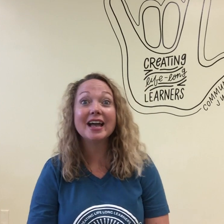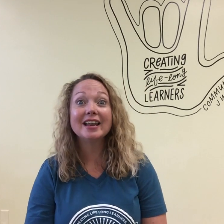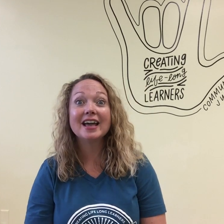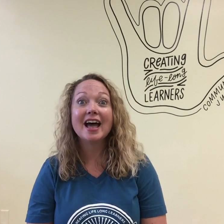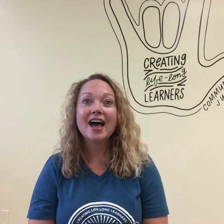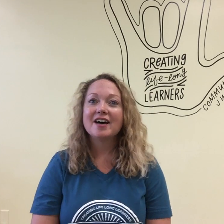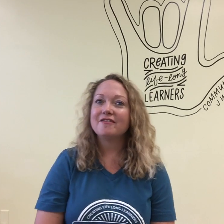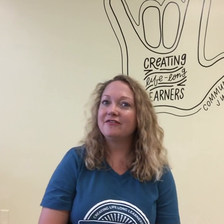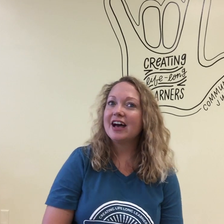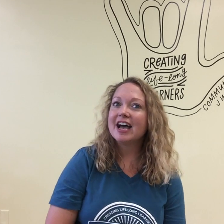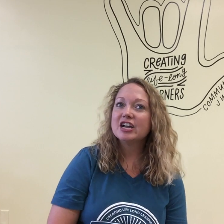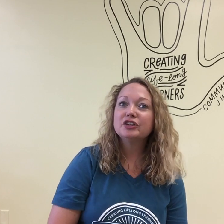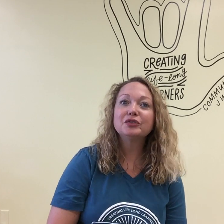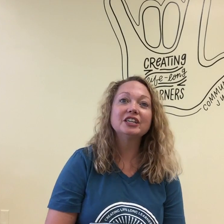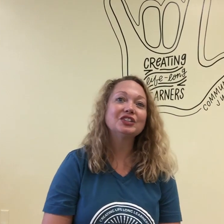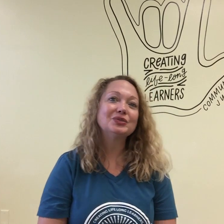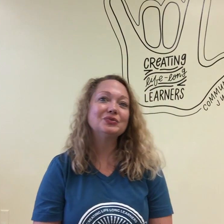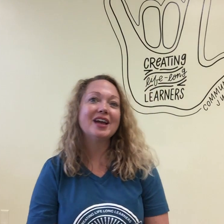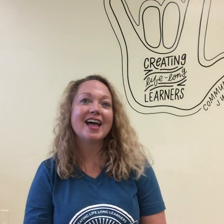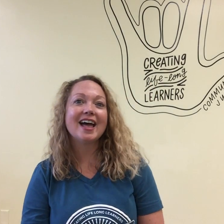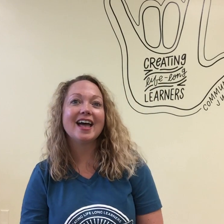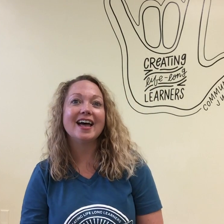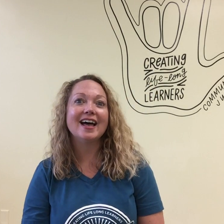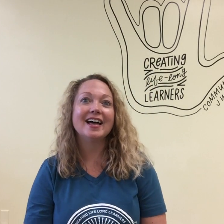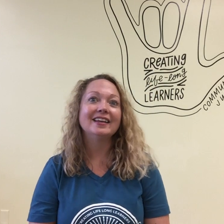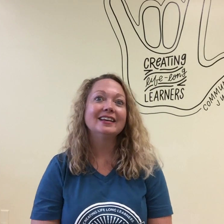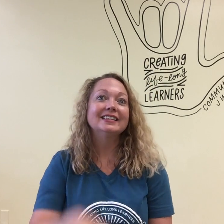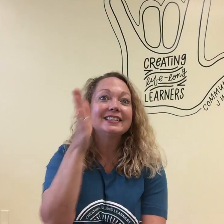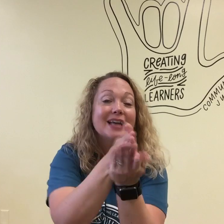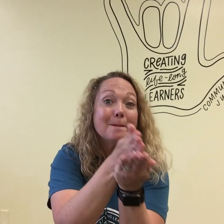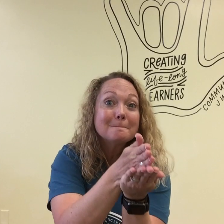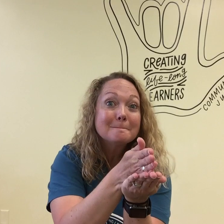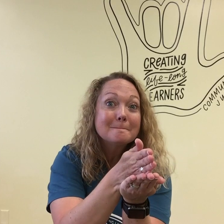red. Fire trucks are red. Stop.